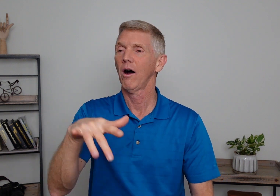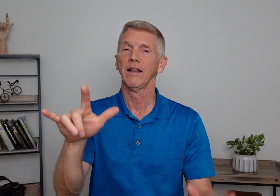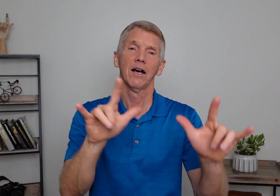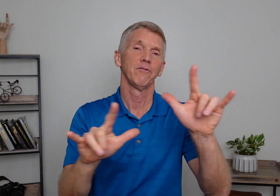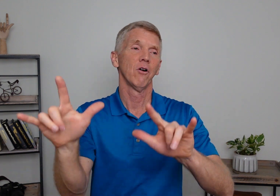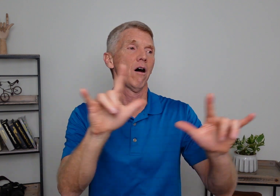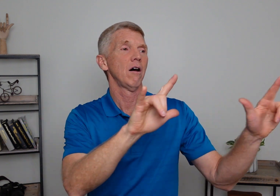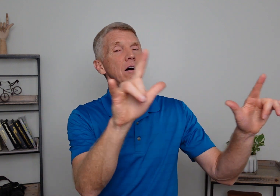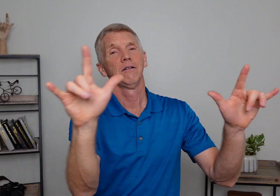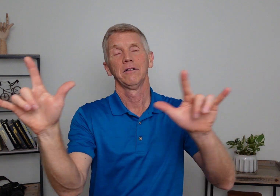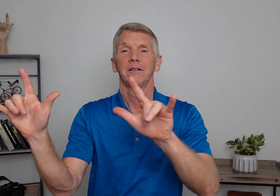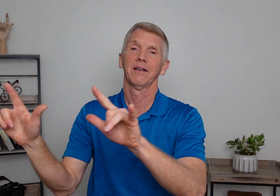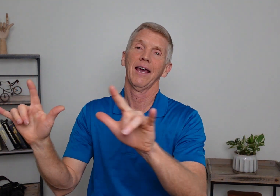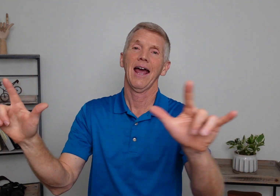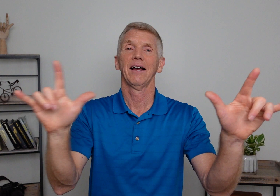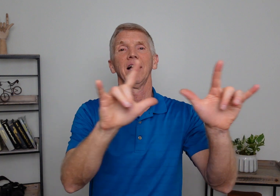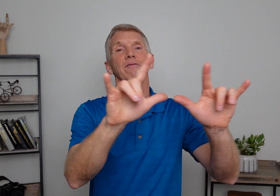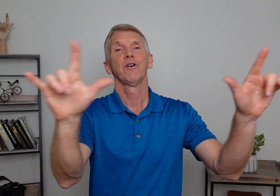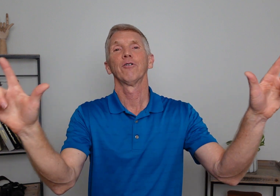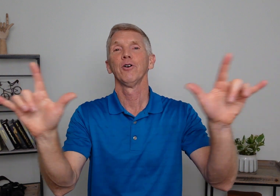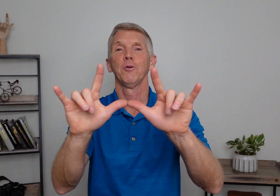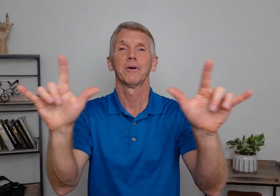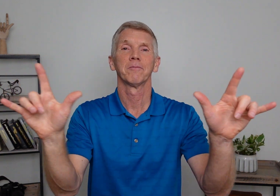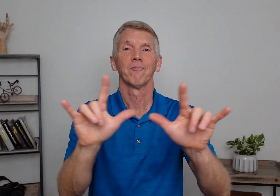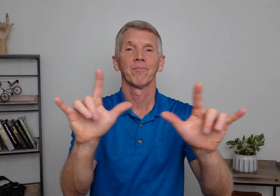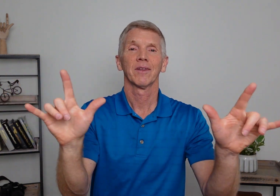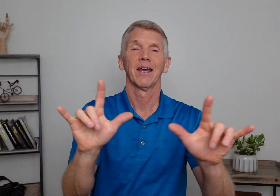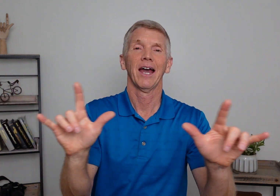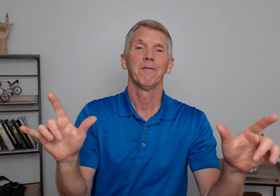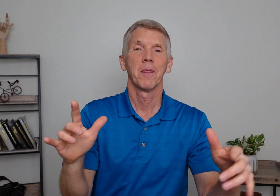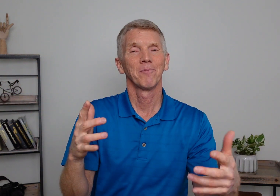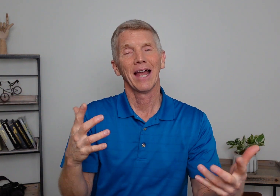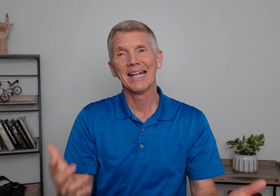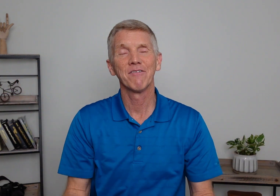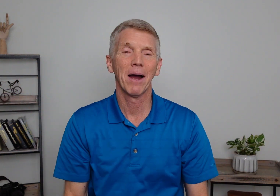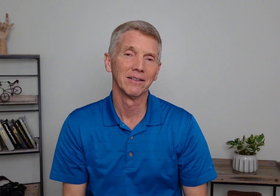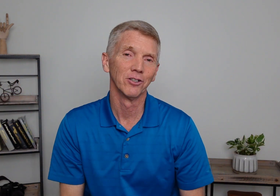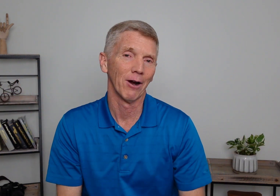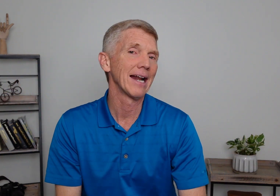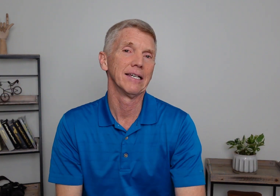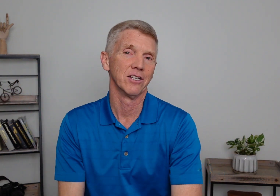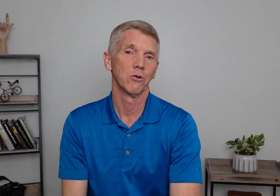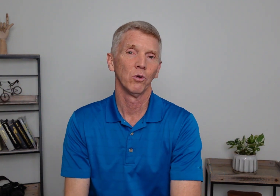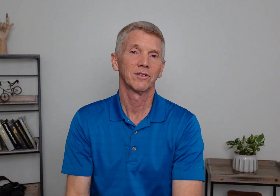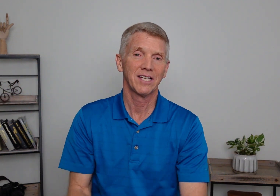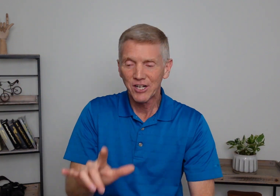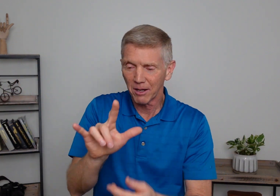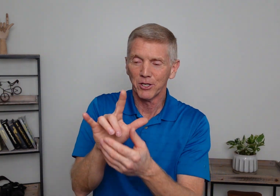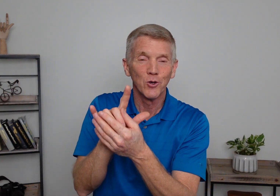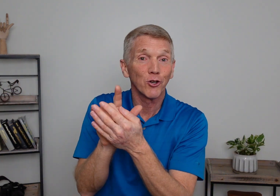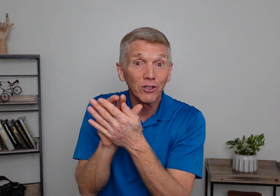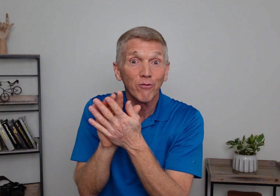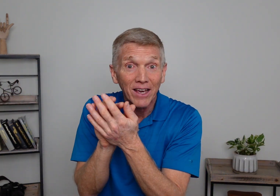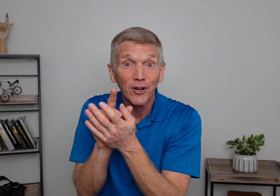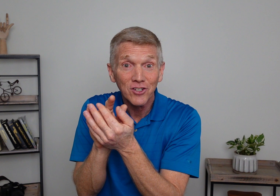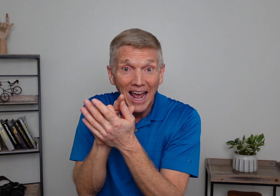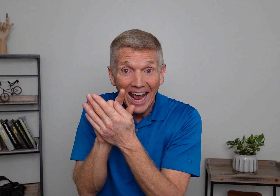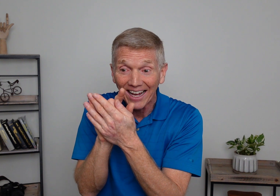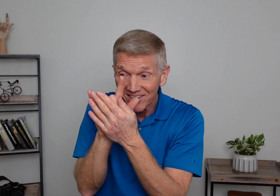love you all. Okay? Hey, I love the group. Okay? And even my little grandkids, we'll teach them to use their little fingers and hands